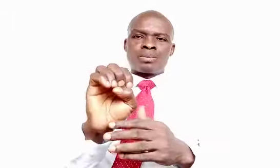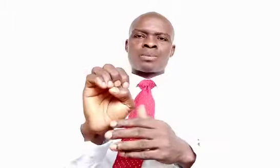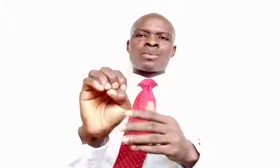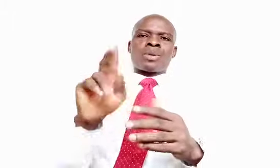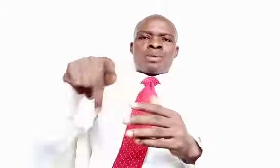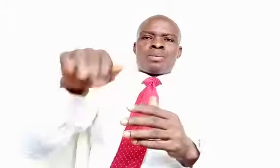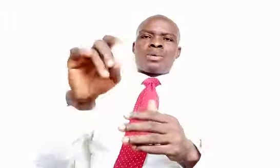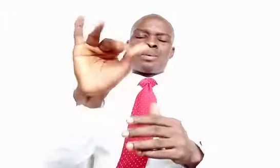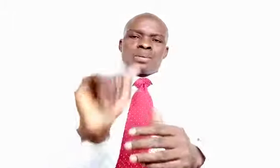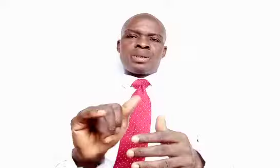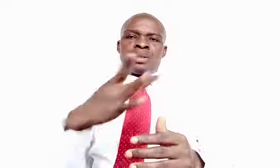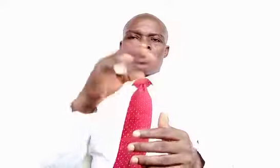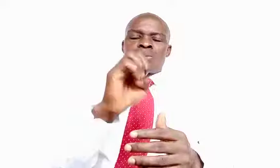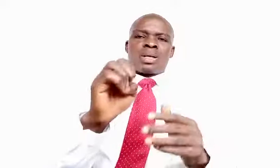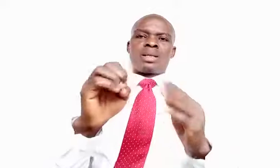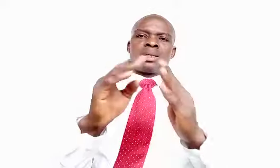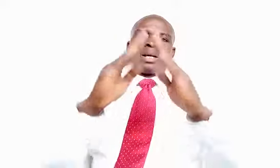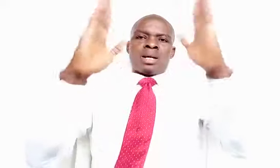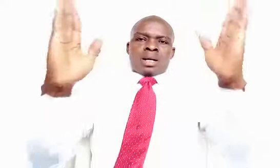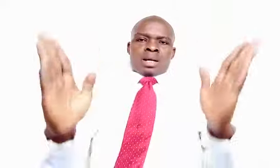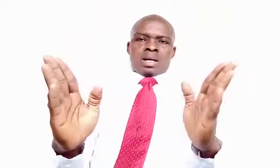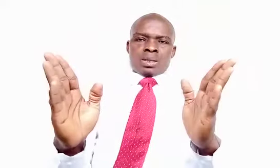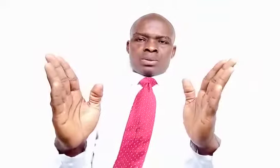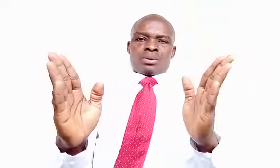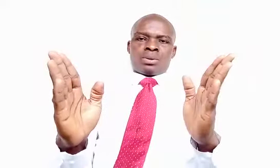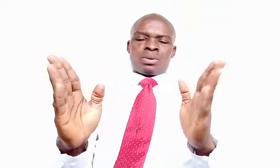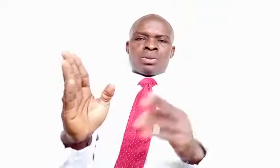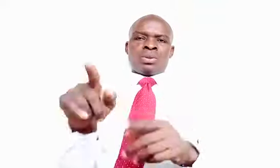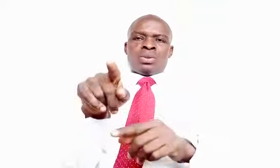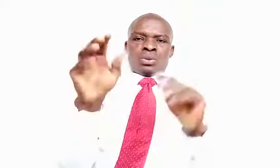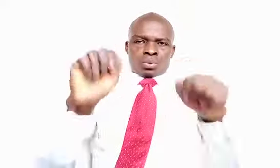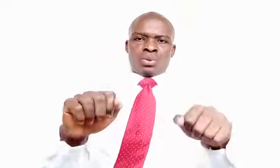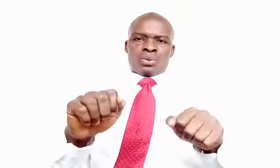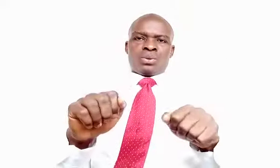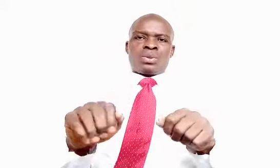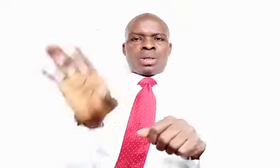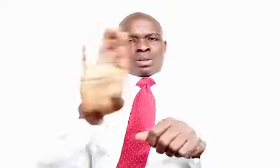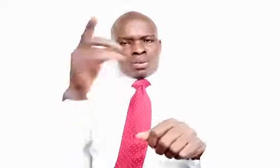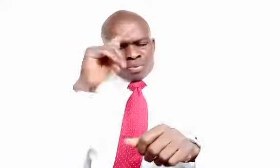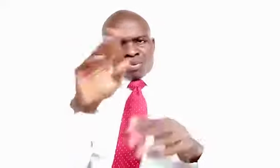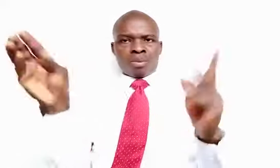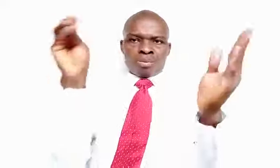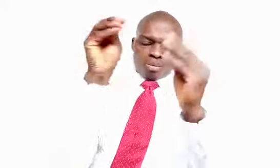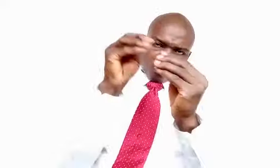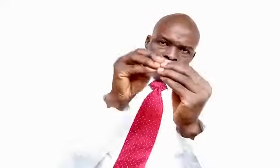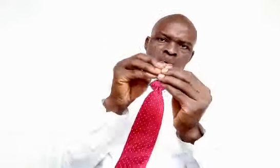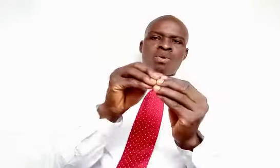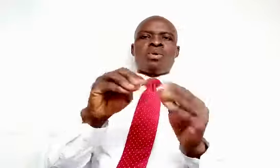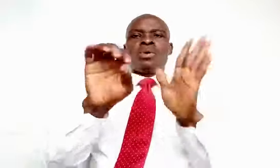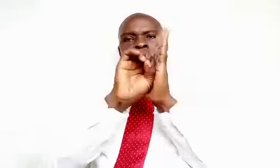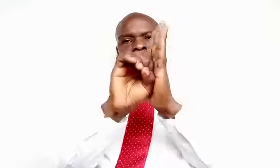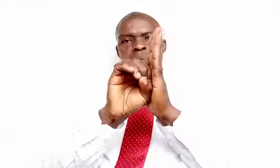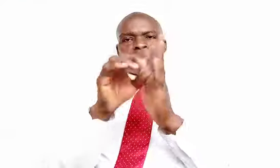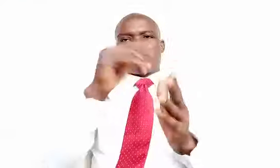Pyramid looks like house roof. You can search for more examples of each of these shapes